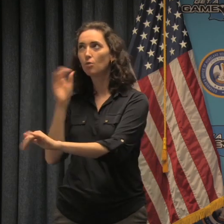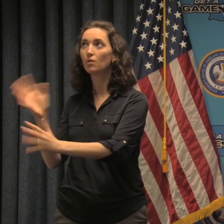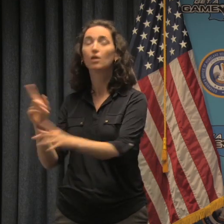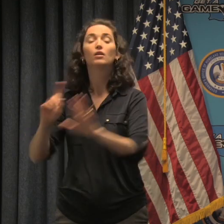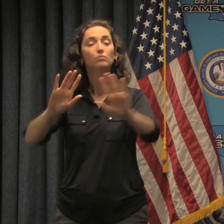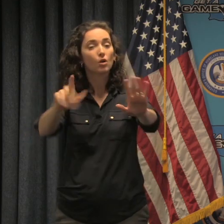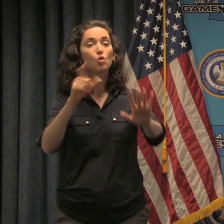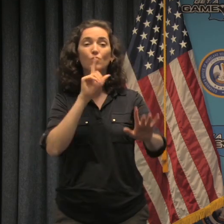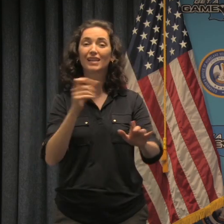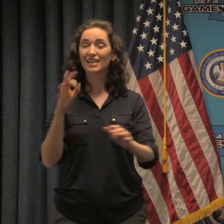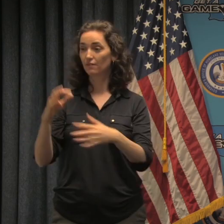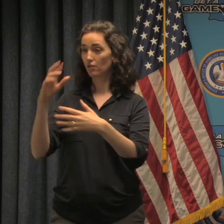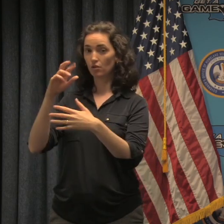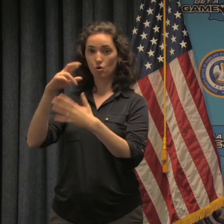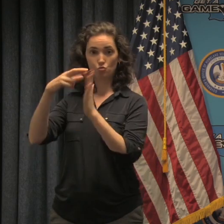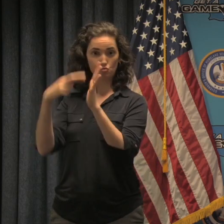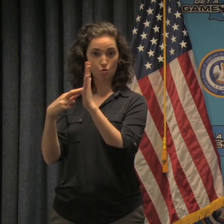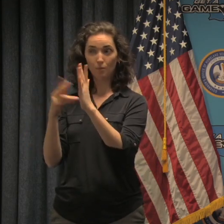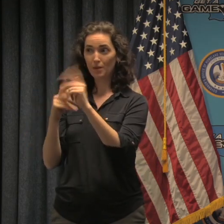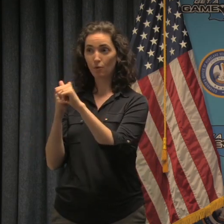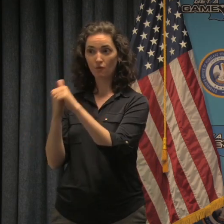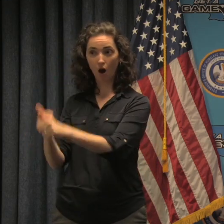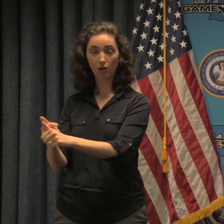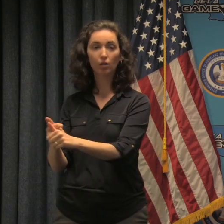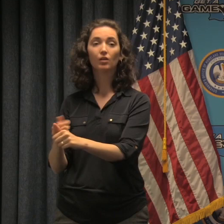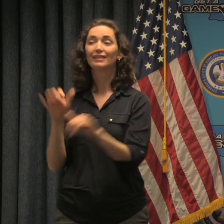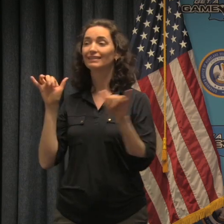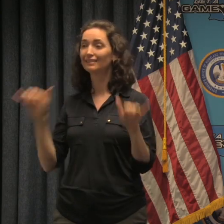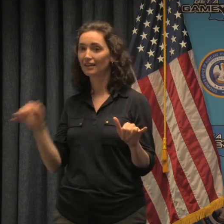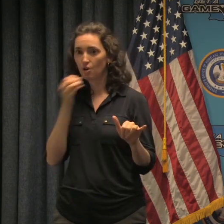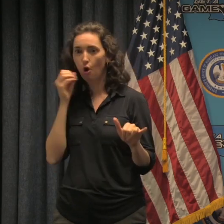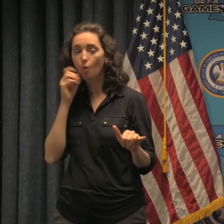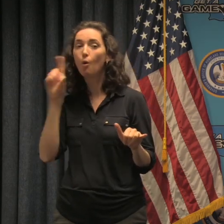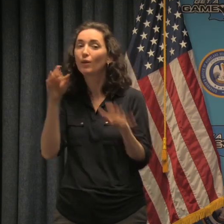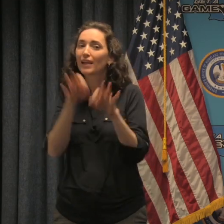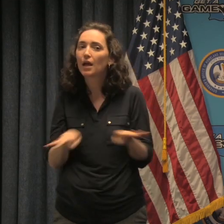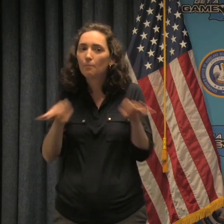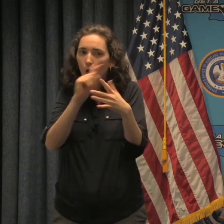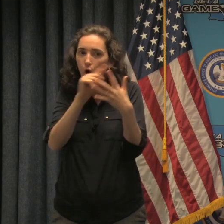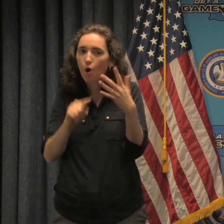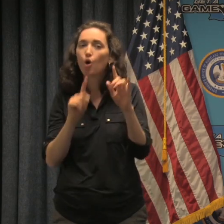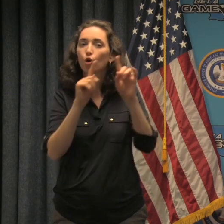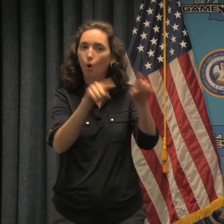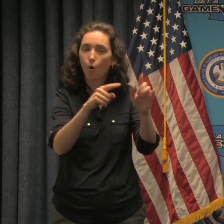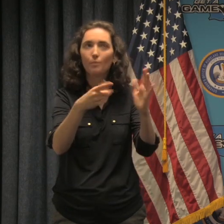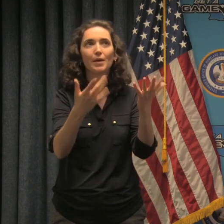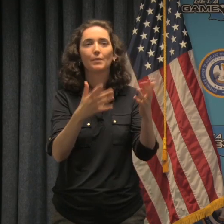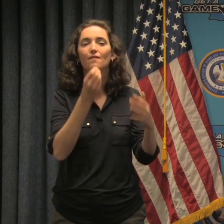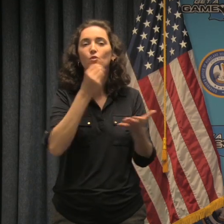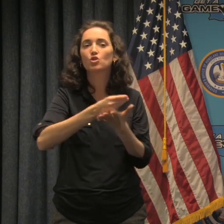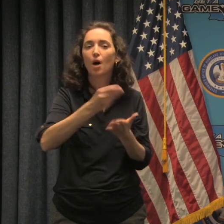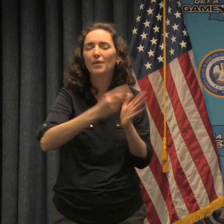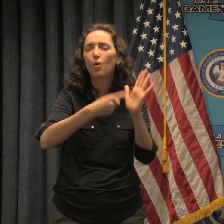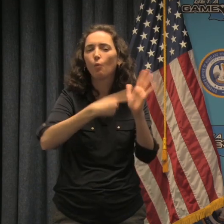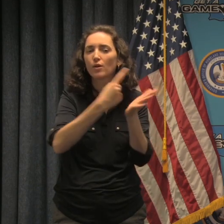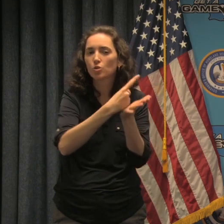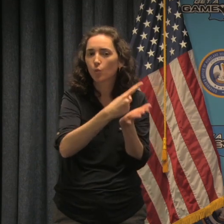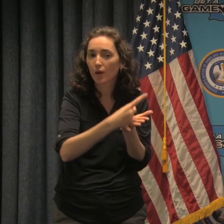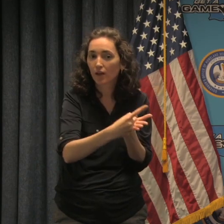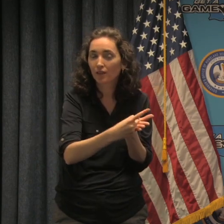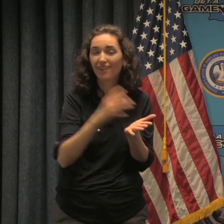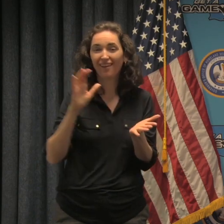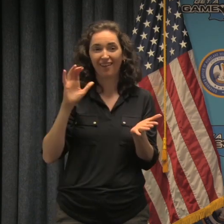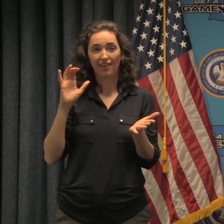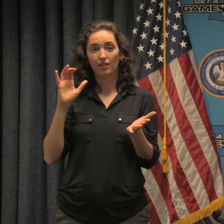work, if they're going to and from work, or going out for essential things like going to the grocery store and doing it once a week and so forth, the curfew